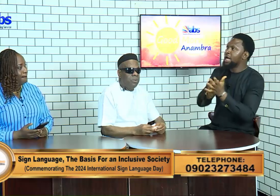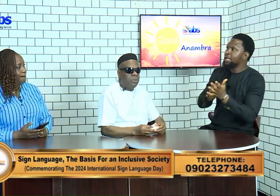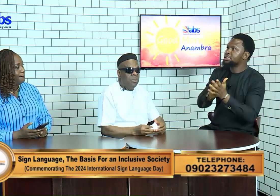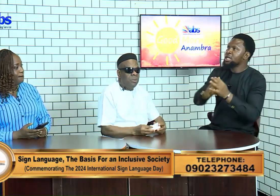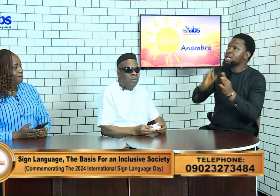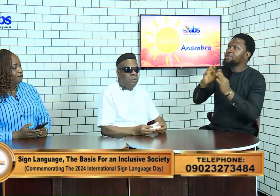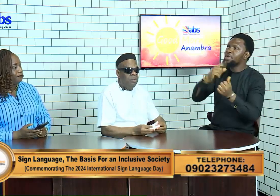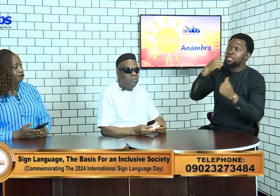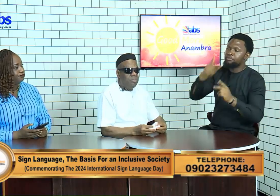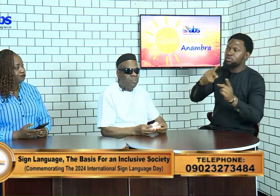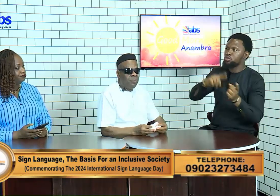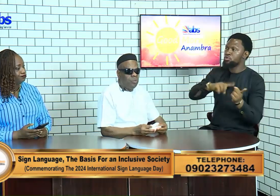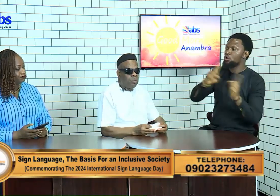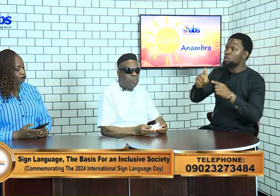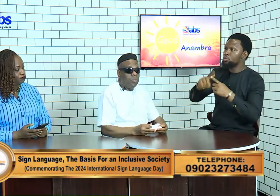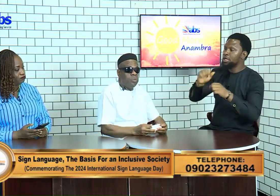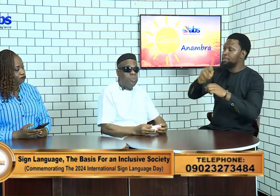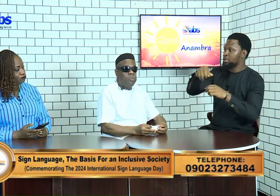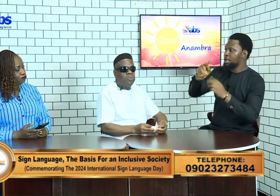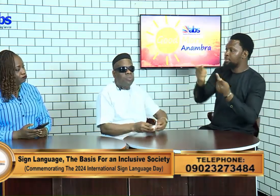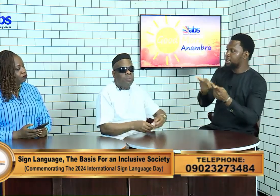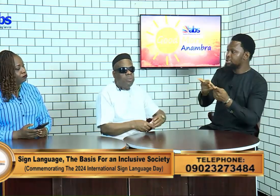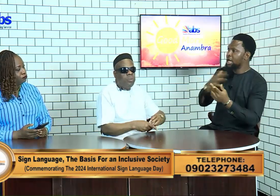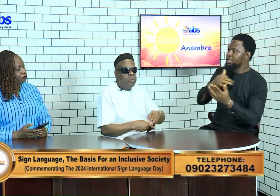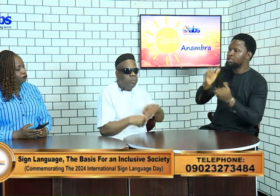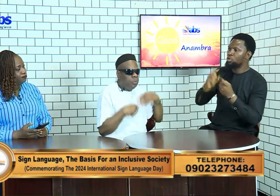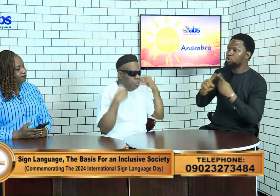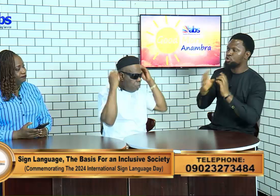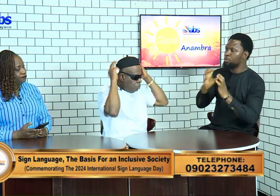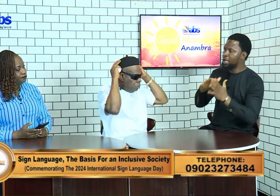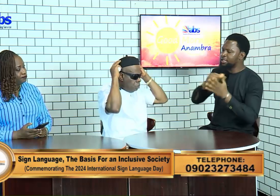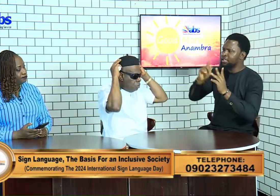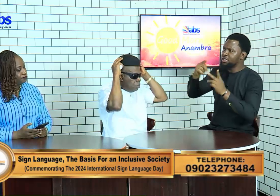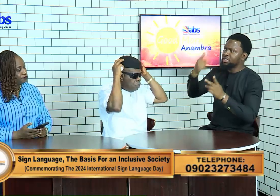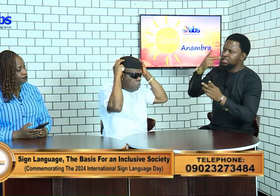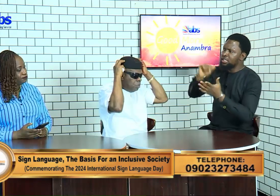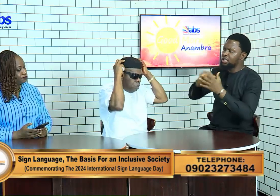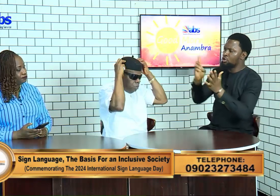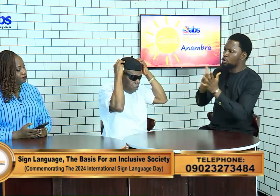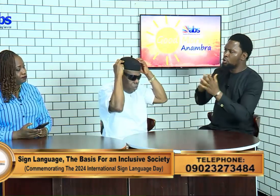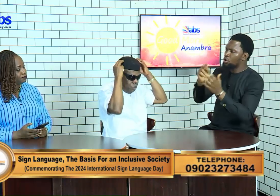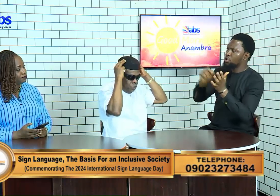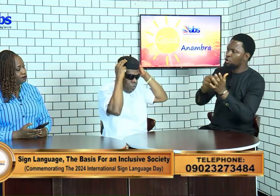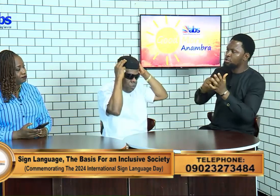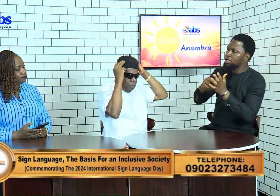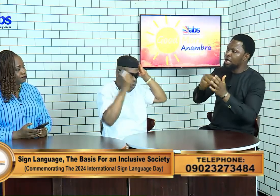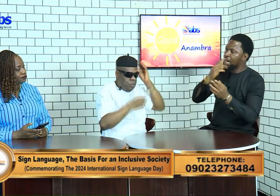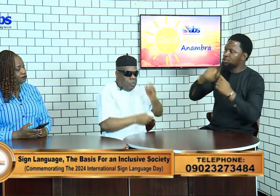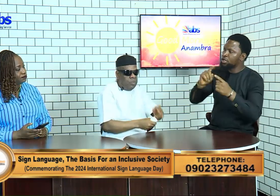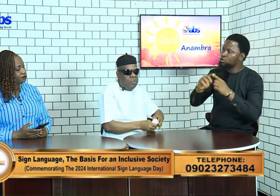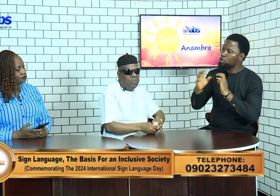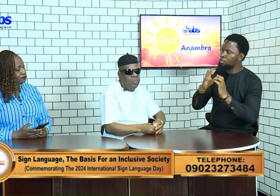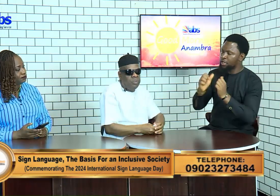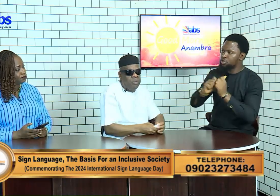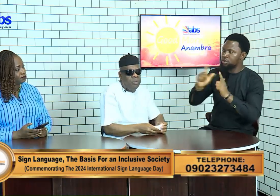with that, if a deaf person should come to any particular place and they want to communicate, and they see that the doctor or the nurse are